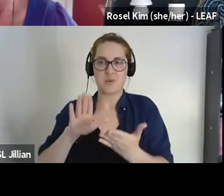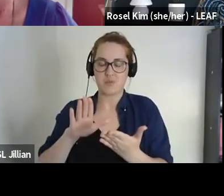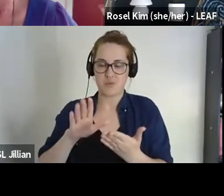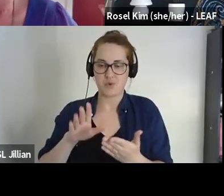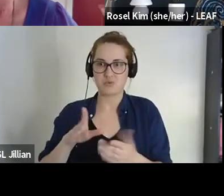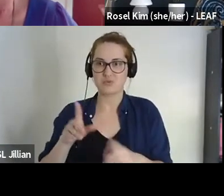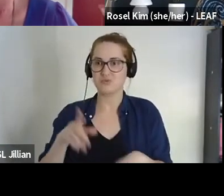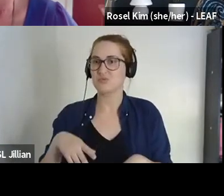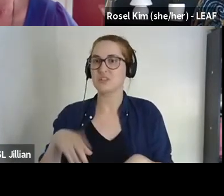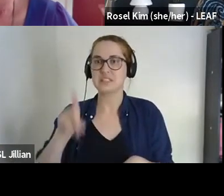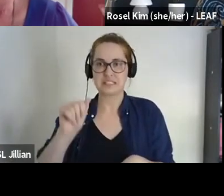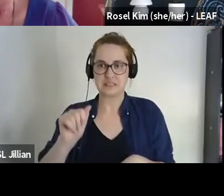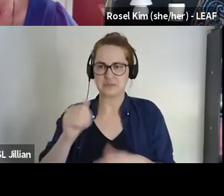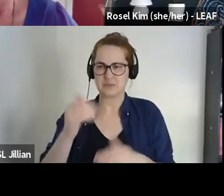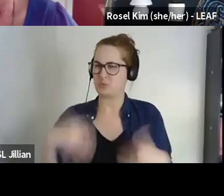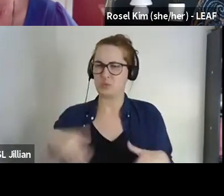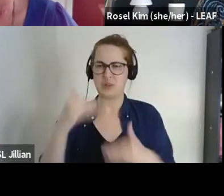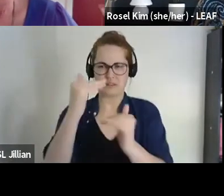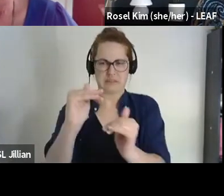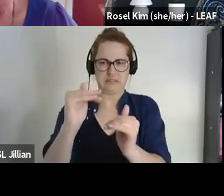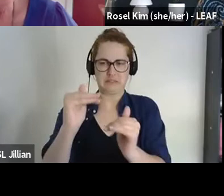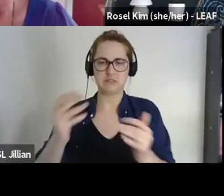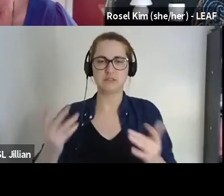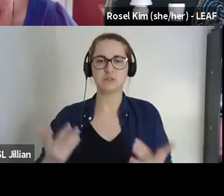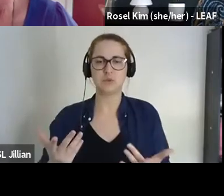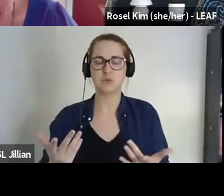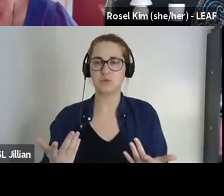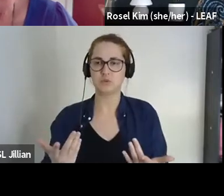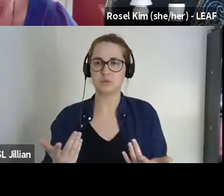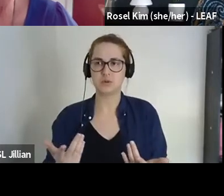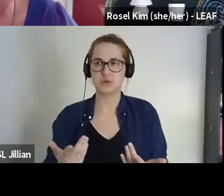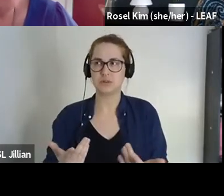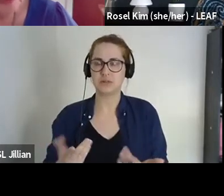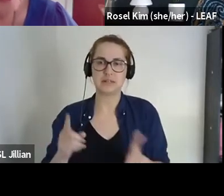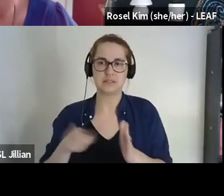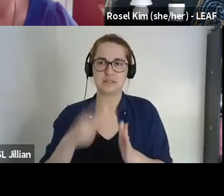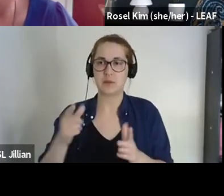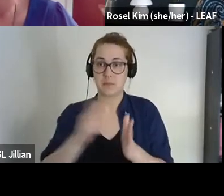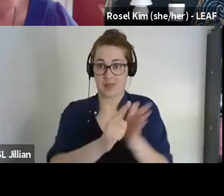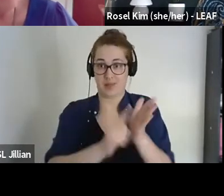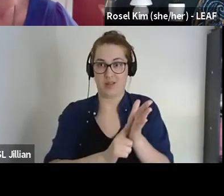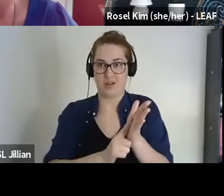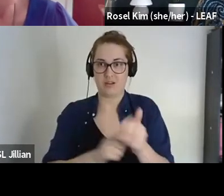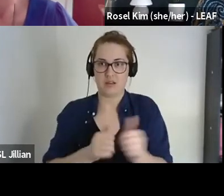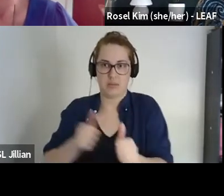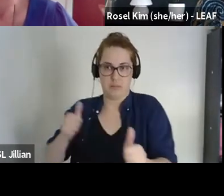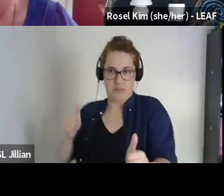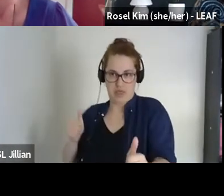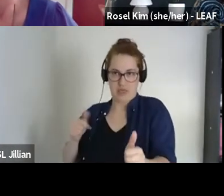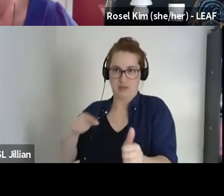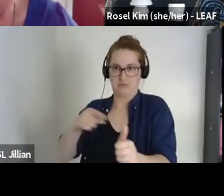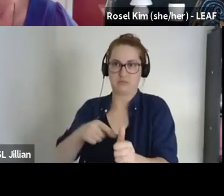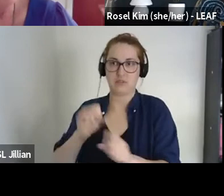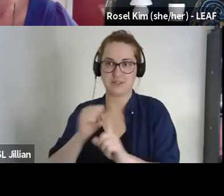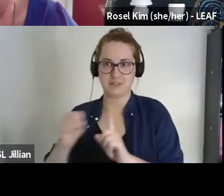really caught up with where we are in terms of, as a society, in terms of the way we live. And the tension around the idea that we still